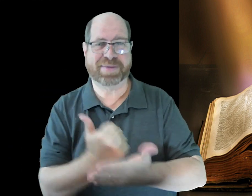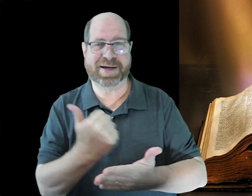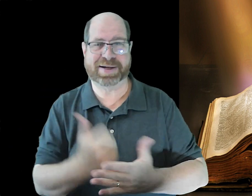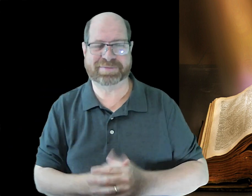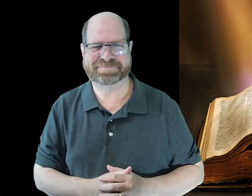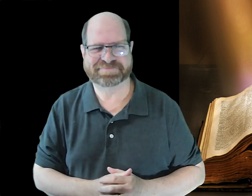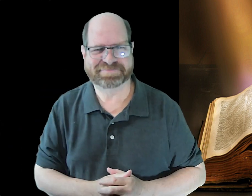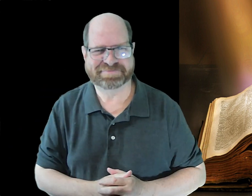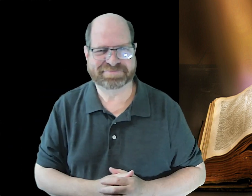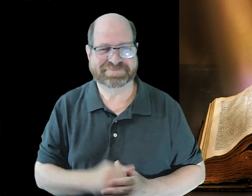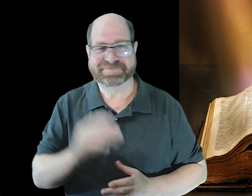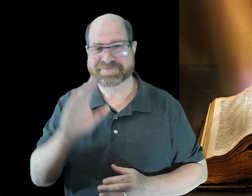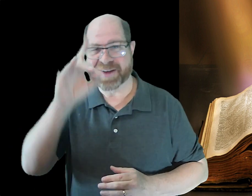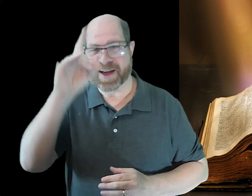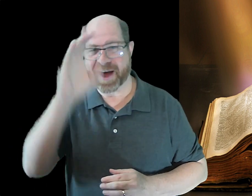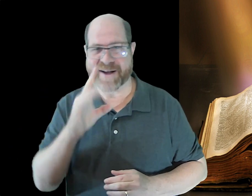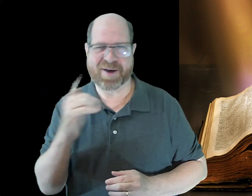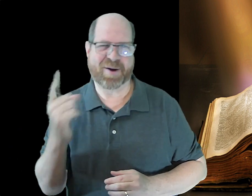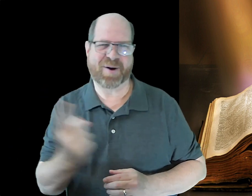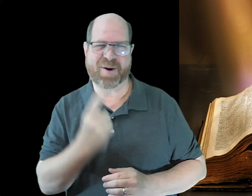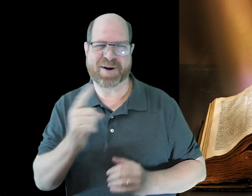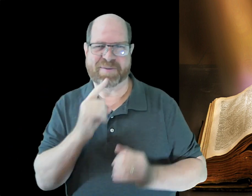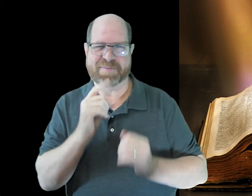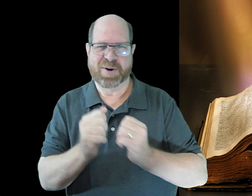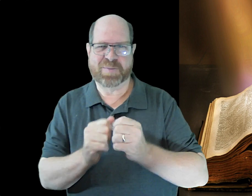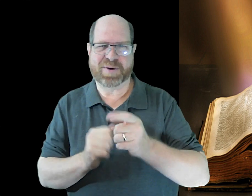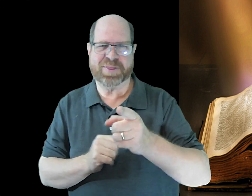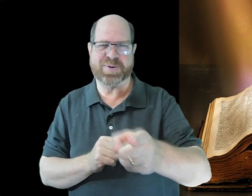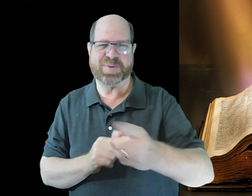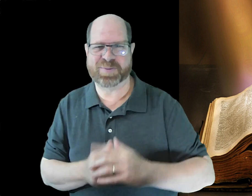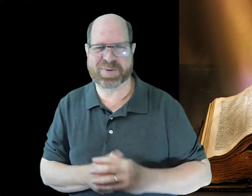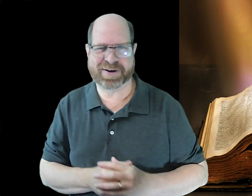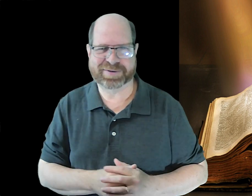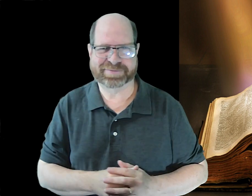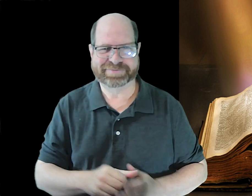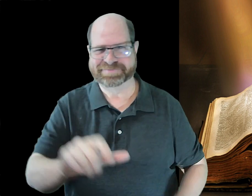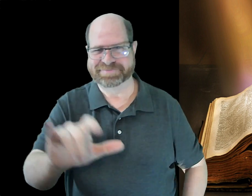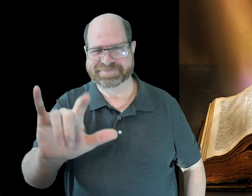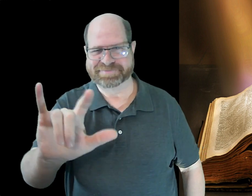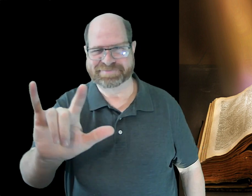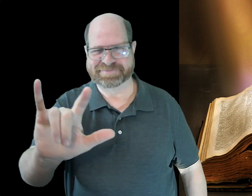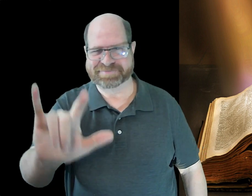crossing into occupied areas. Their officials claiming, quote, impressive results on